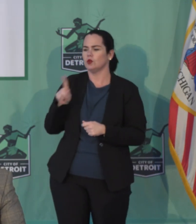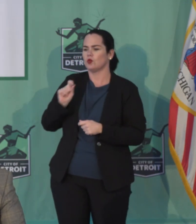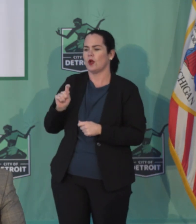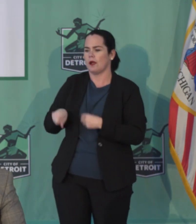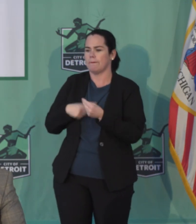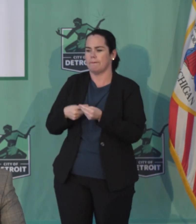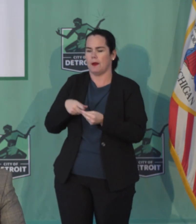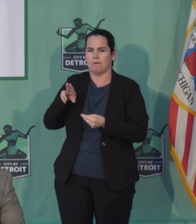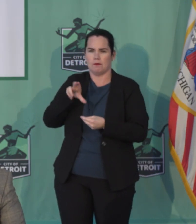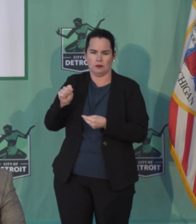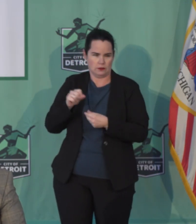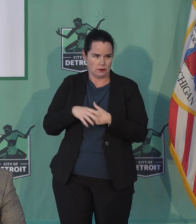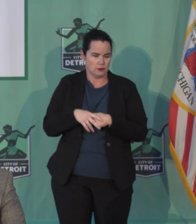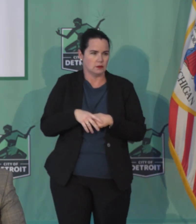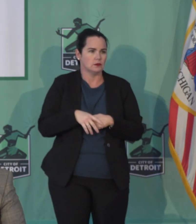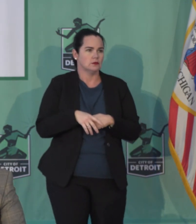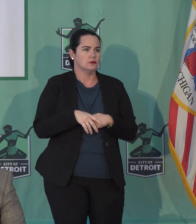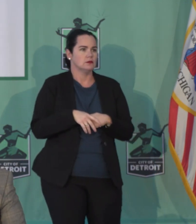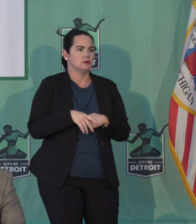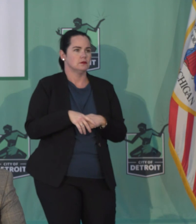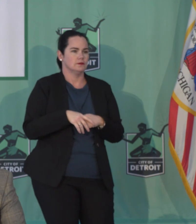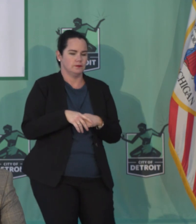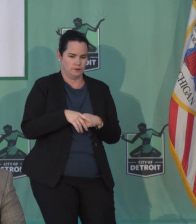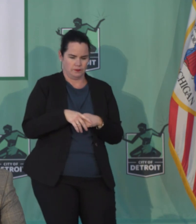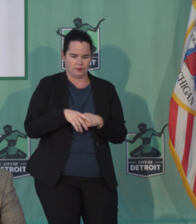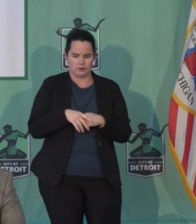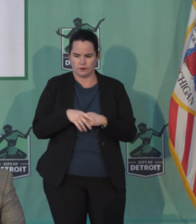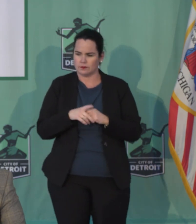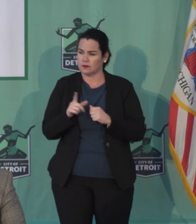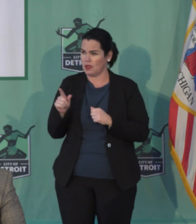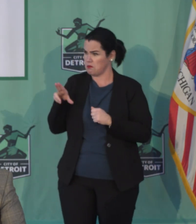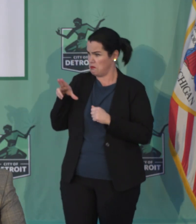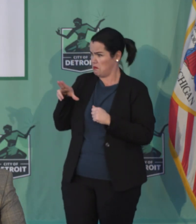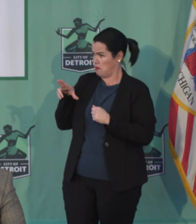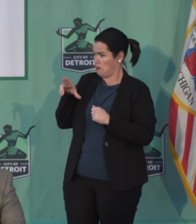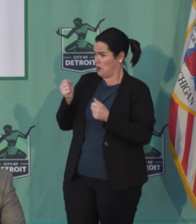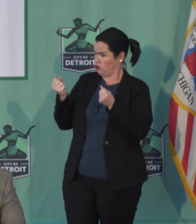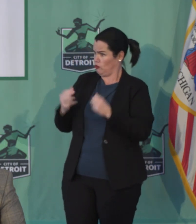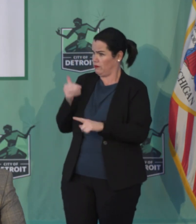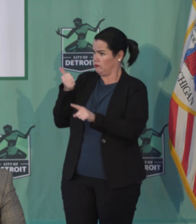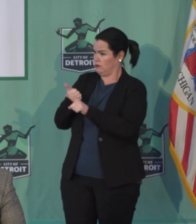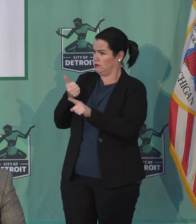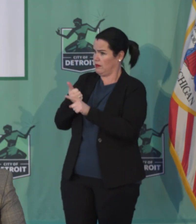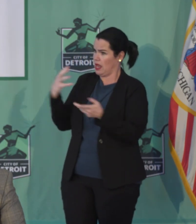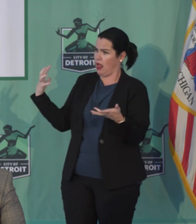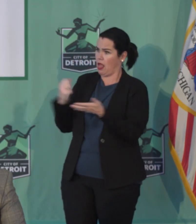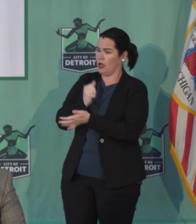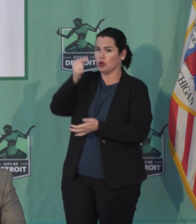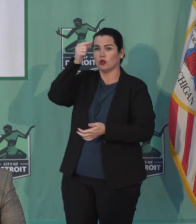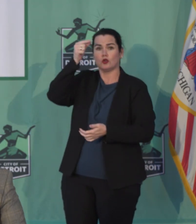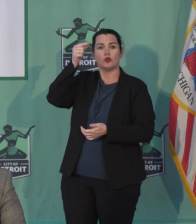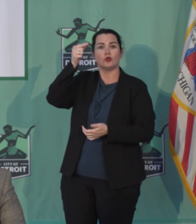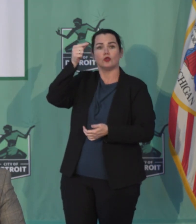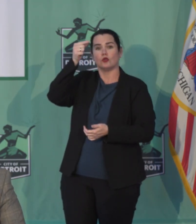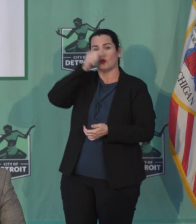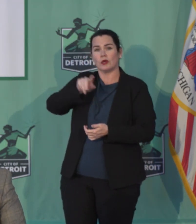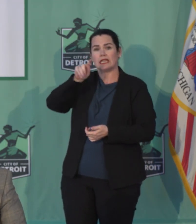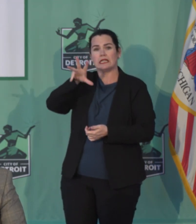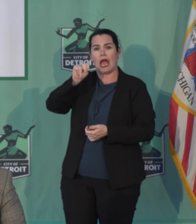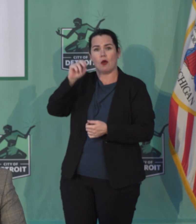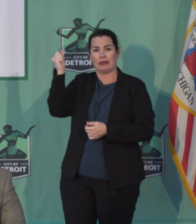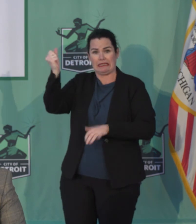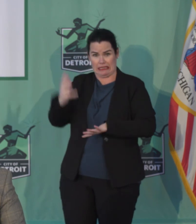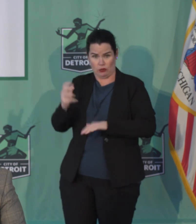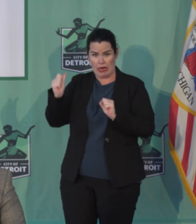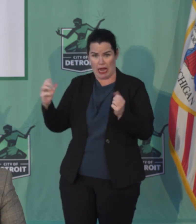questions. Are bus drivers allowed to take advantage of the Greektown Casino offer? Yeah, so I think we